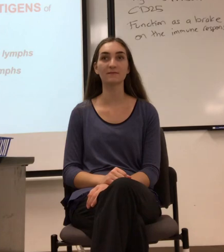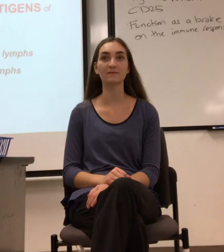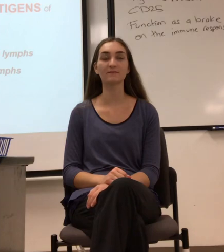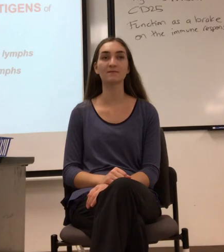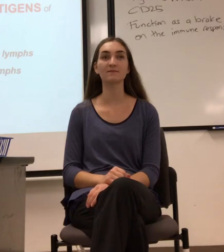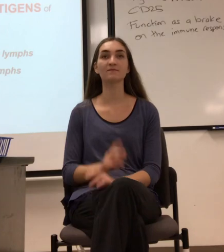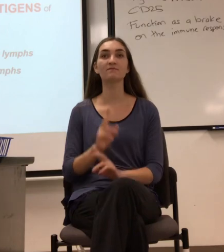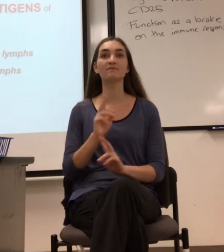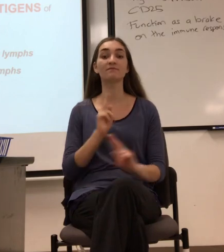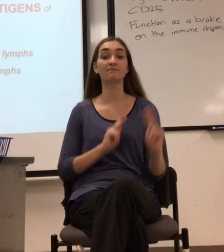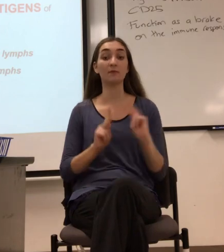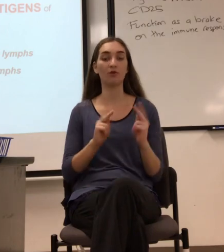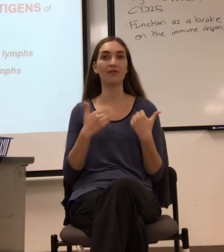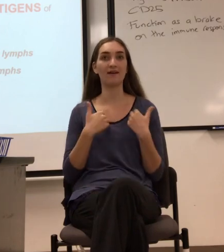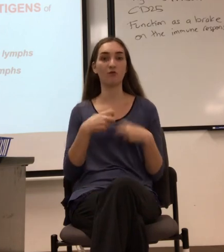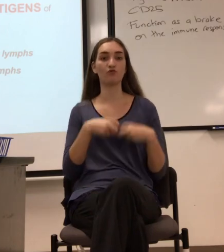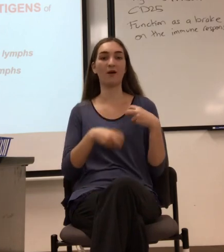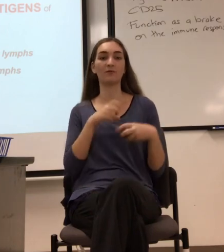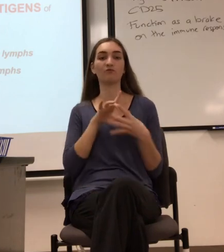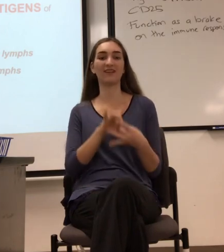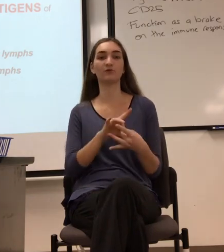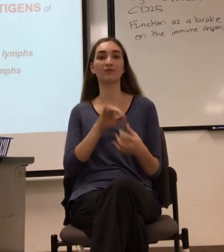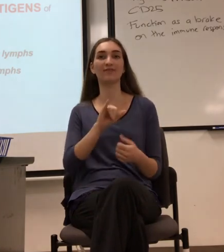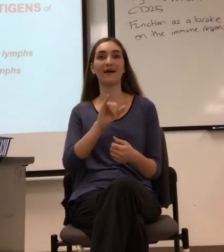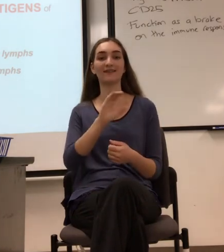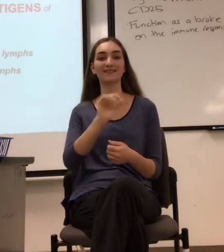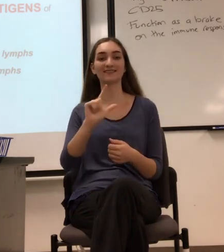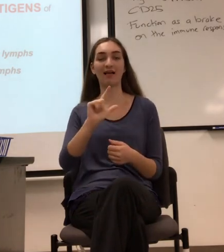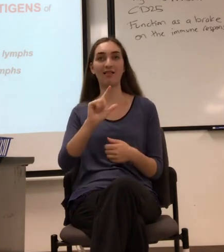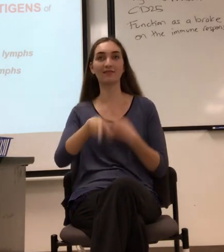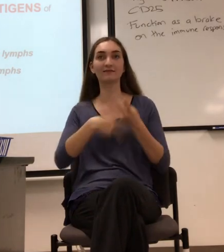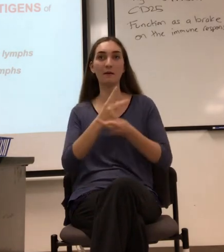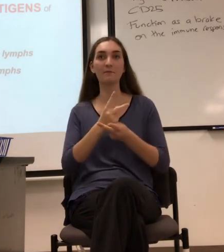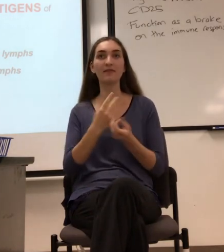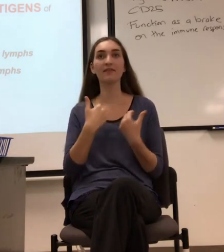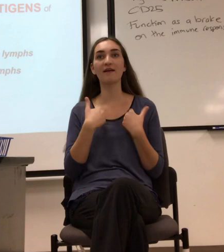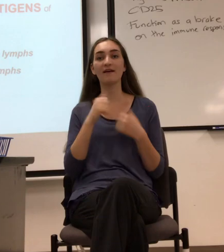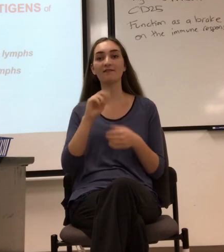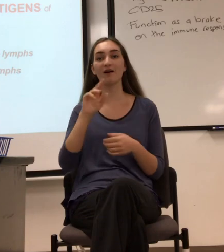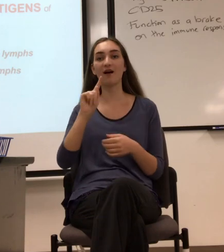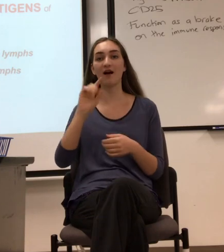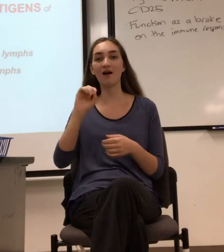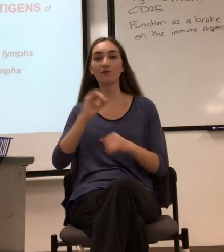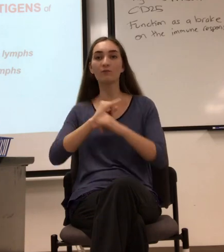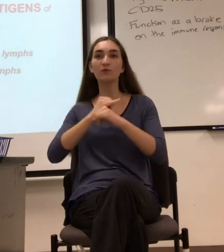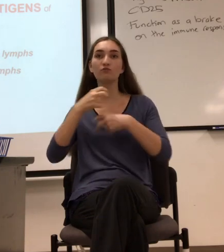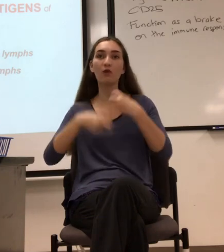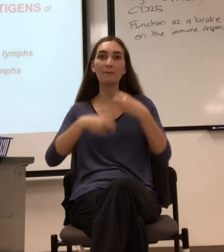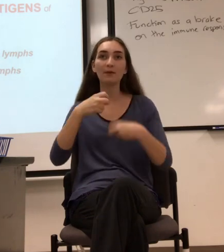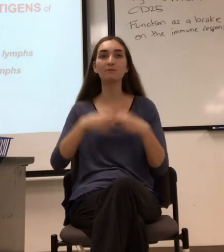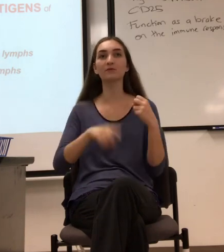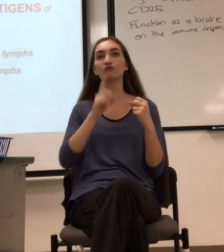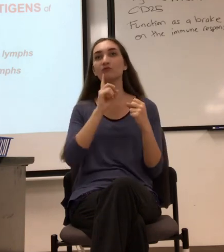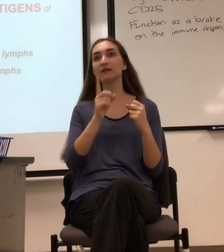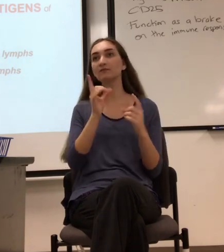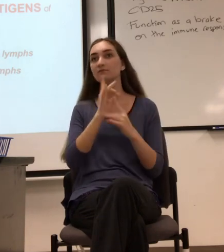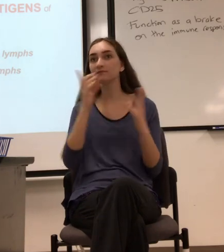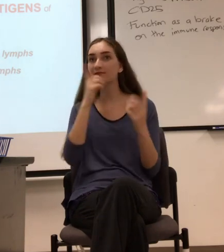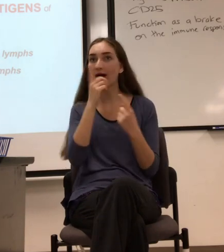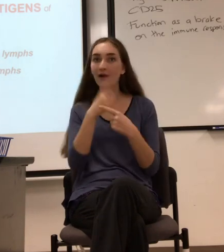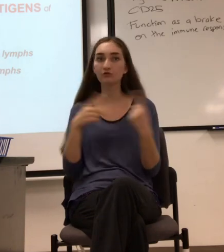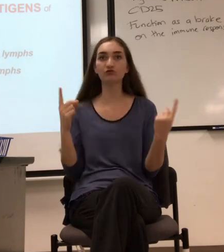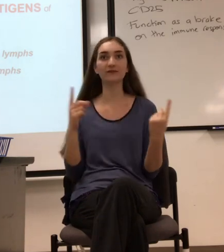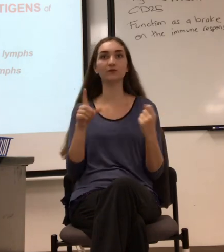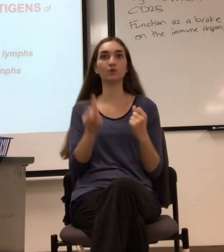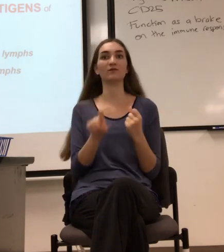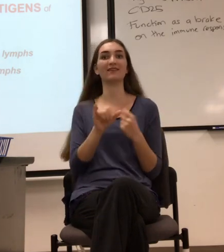People that have a problem with this cell type, they have autoimmune problems, they have severe allergies, you know, so you need them. A good